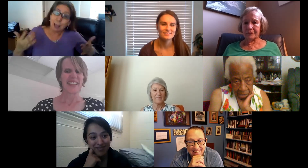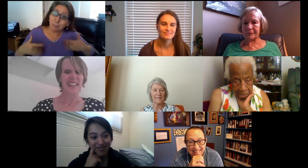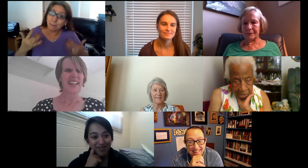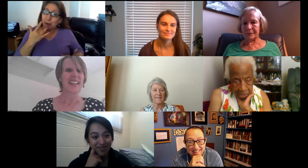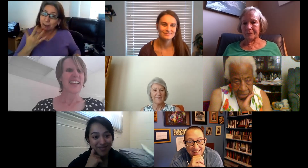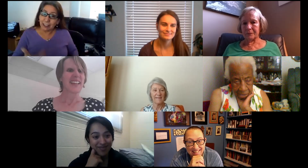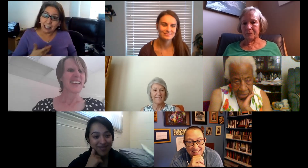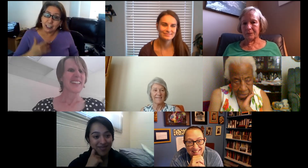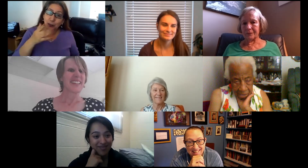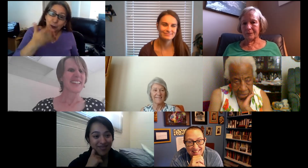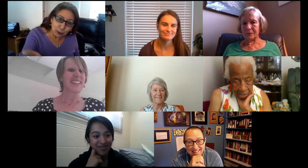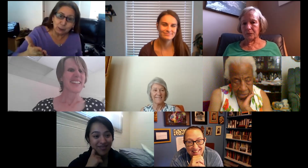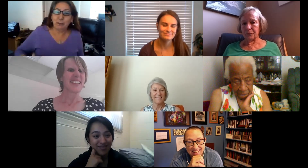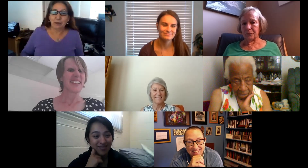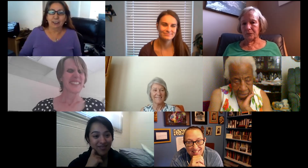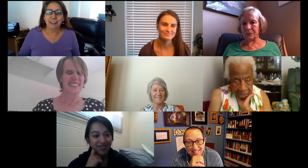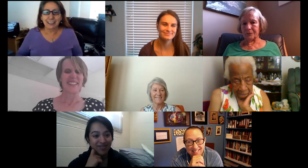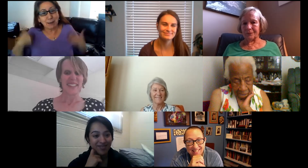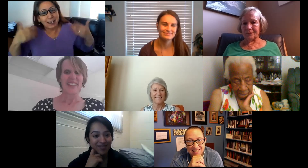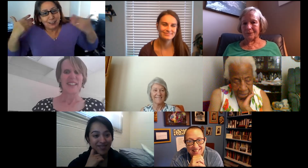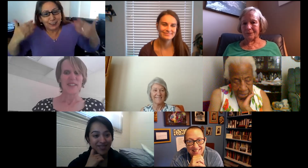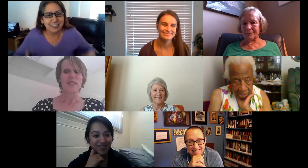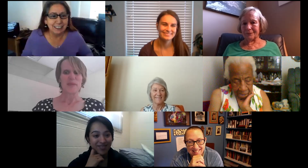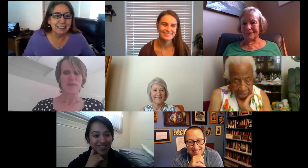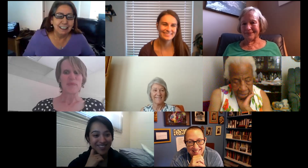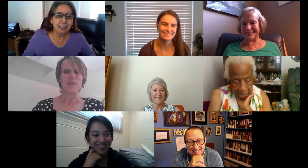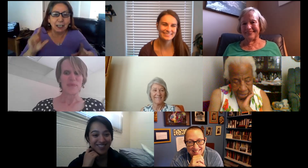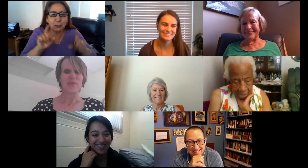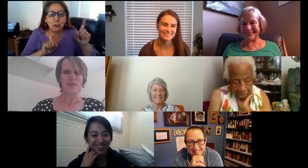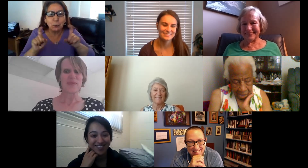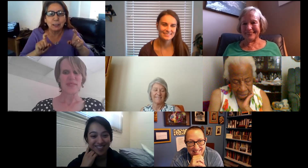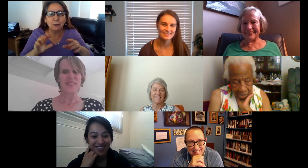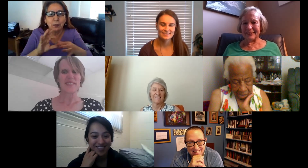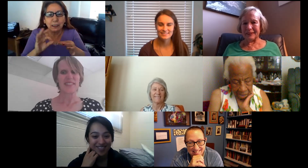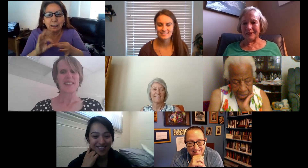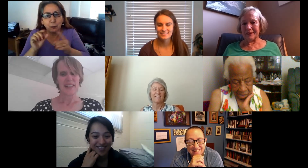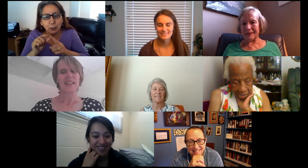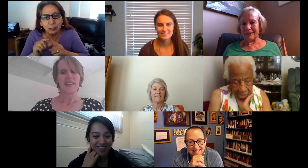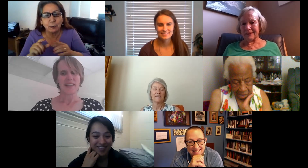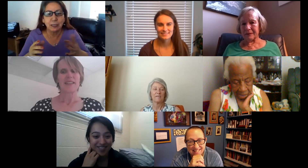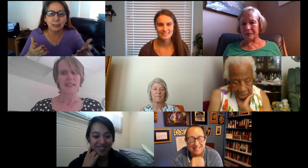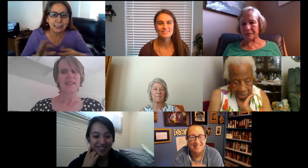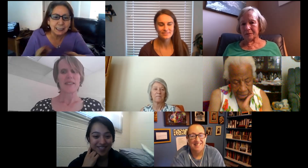Happy birthday to you. Smile. You have to go with a word, with a